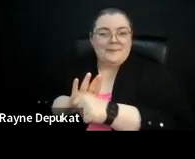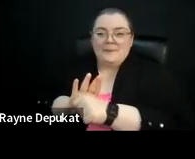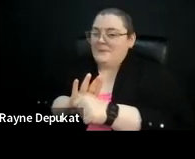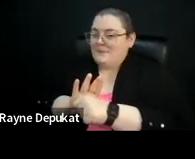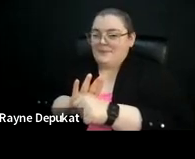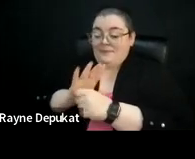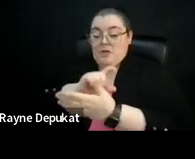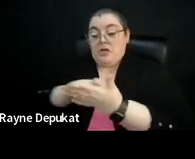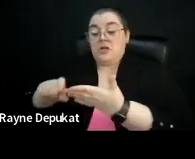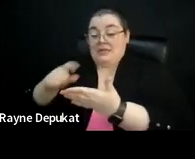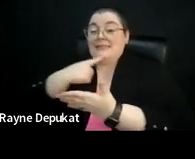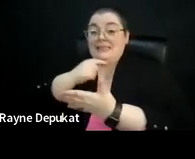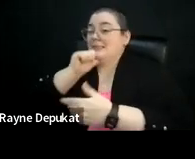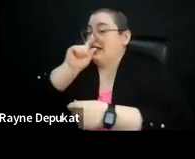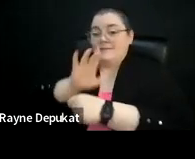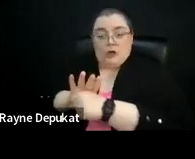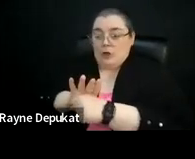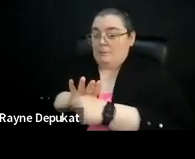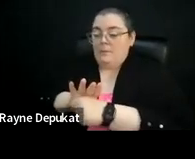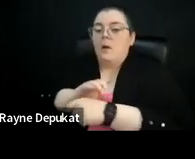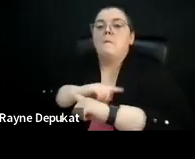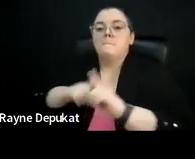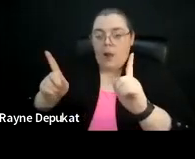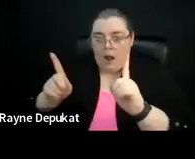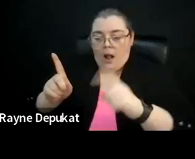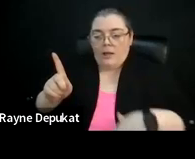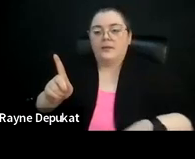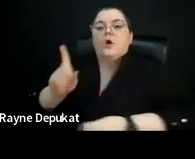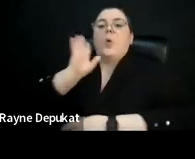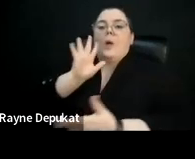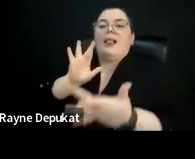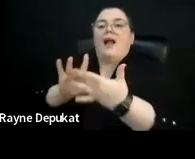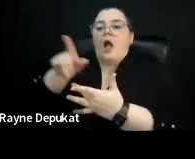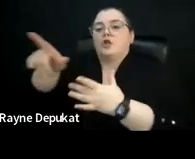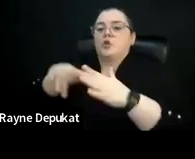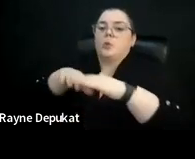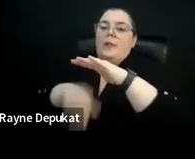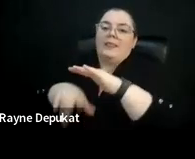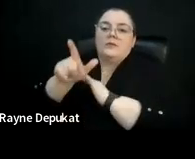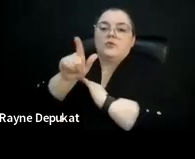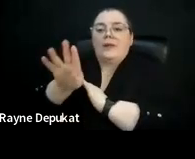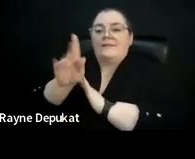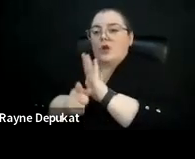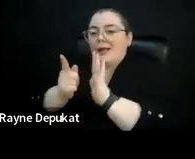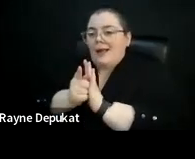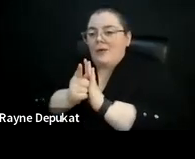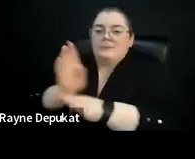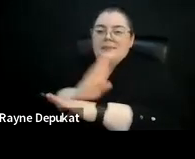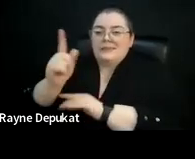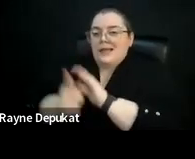not mean it's confirmed, it's recognized. And it says right on there, it's not confirmed. But they will contact you